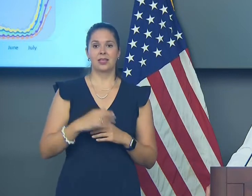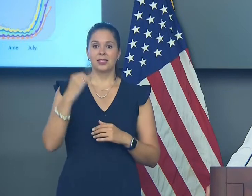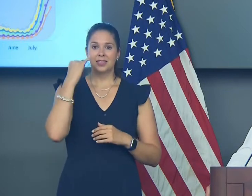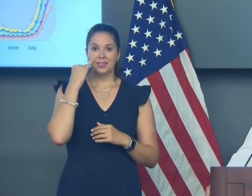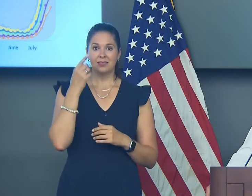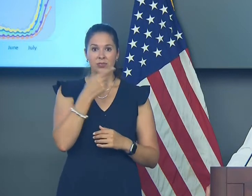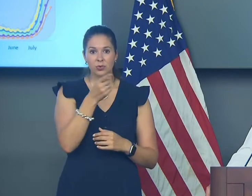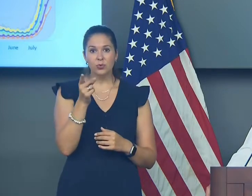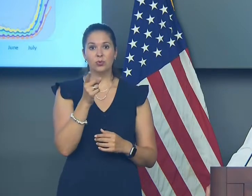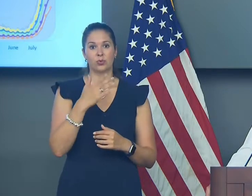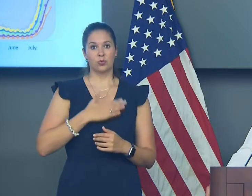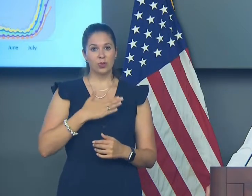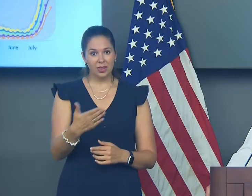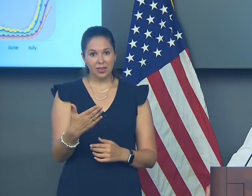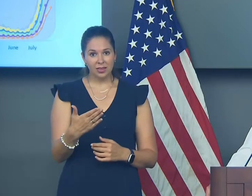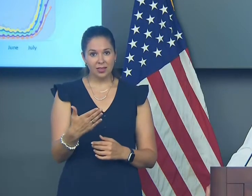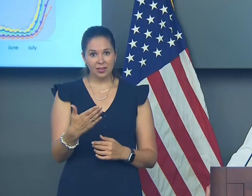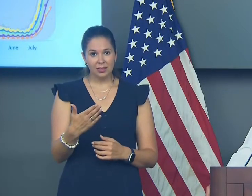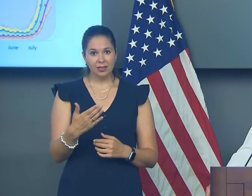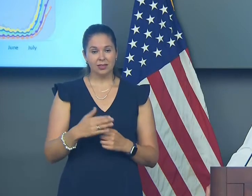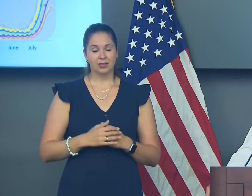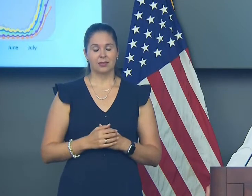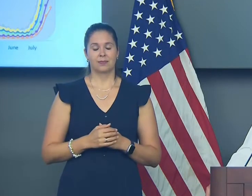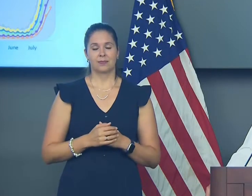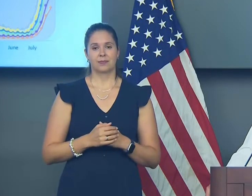If you will do that,